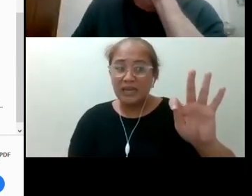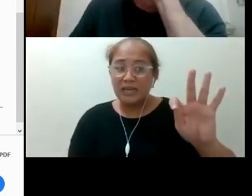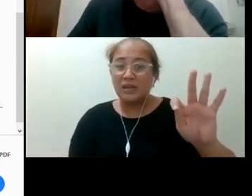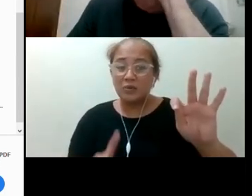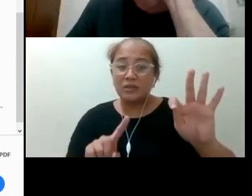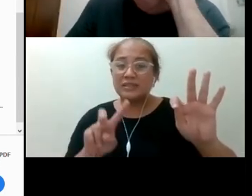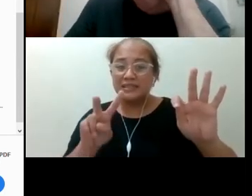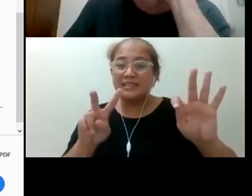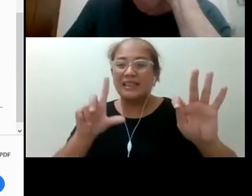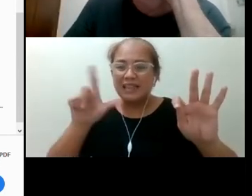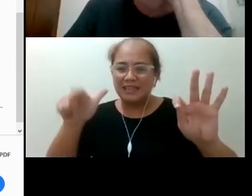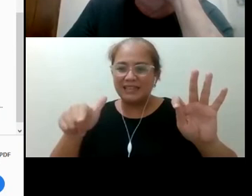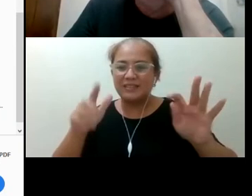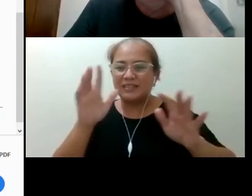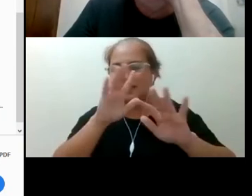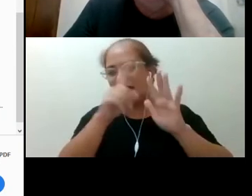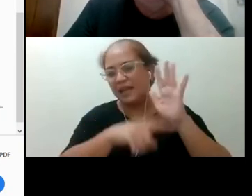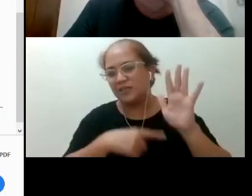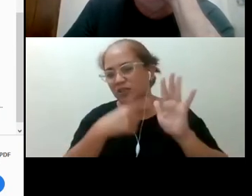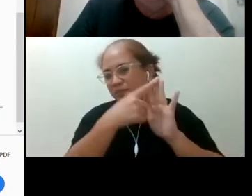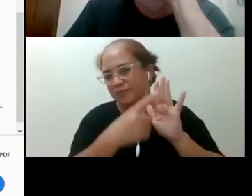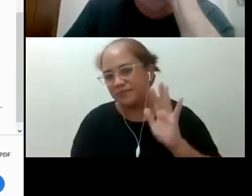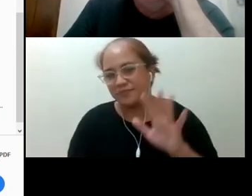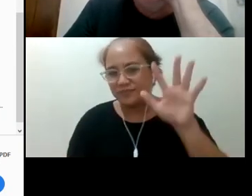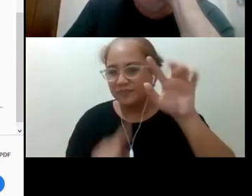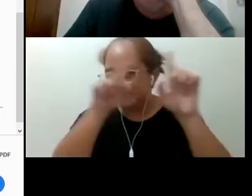be later in the Handshape chart.